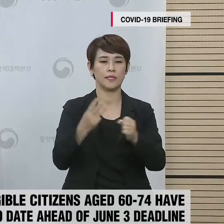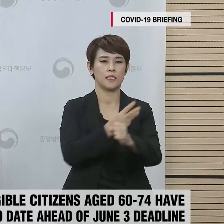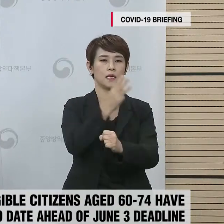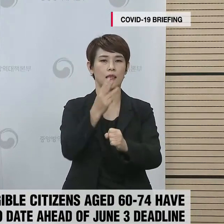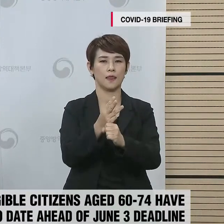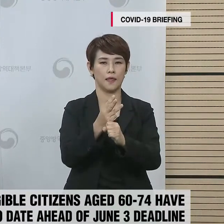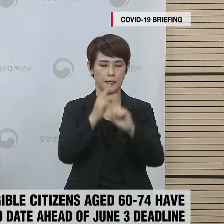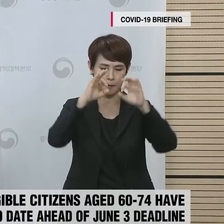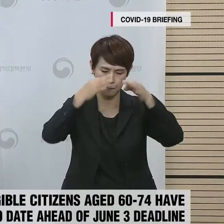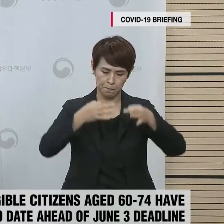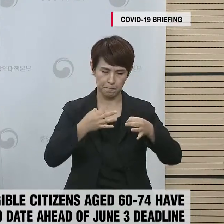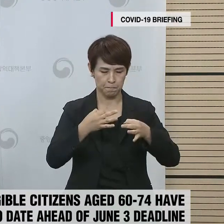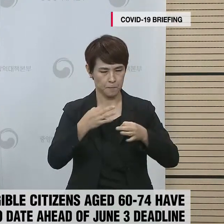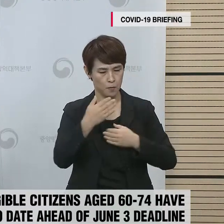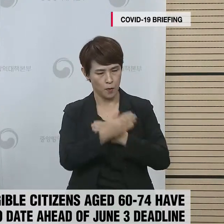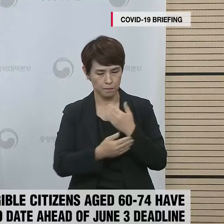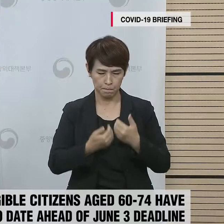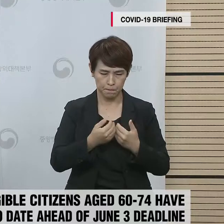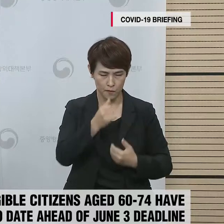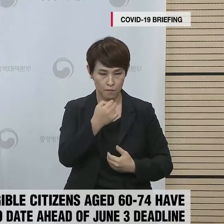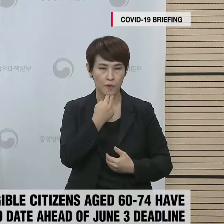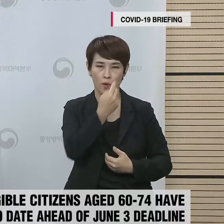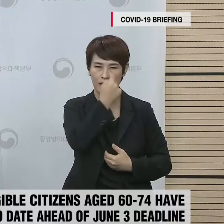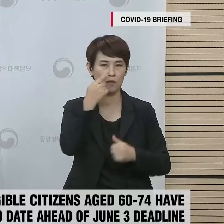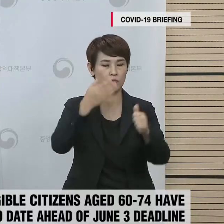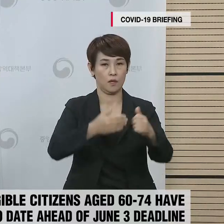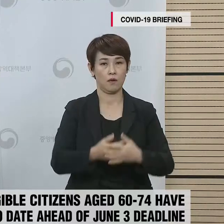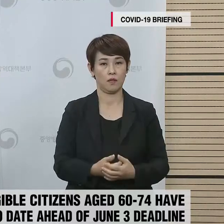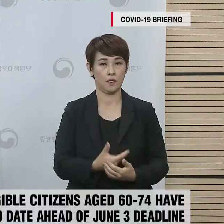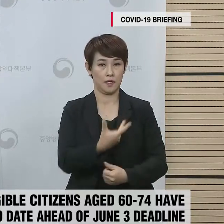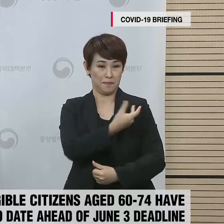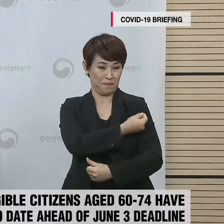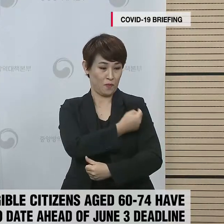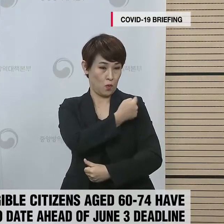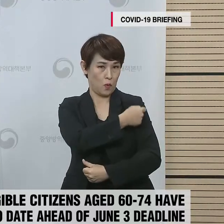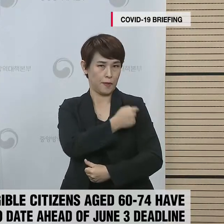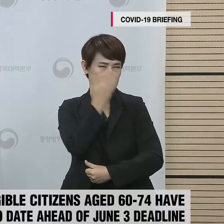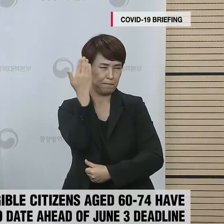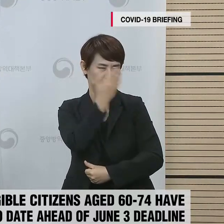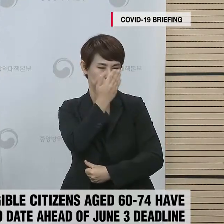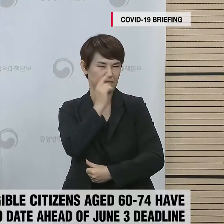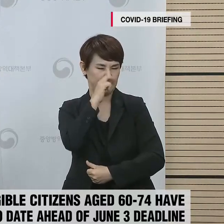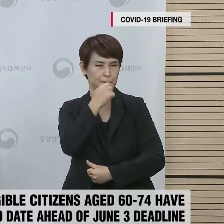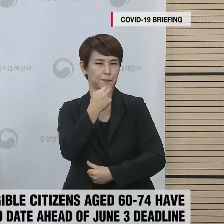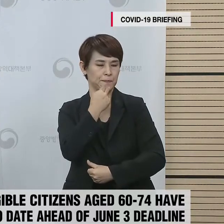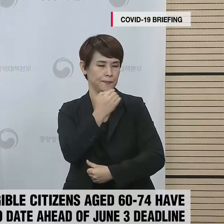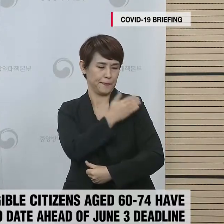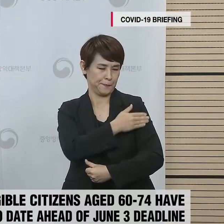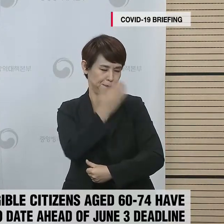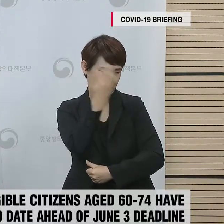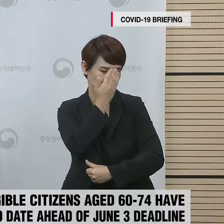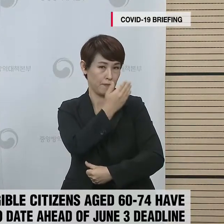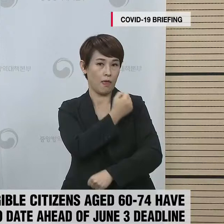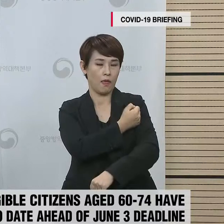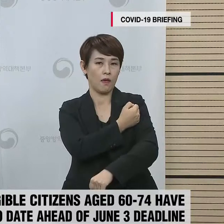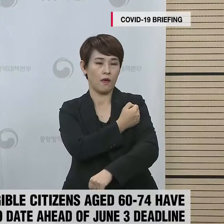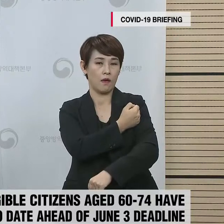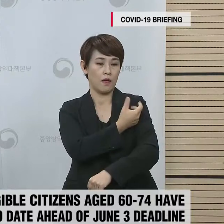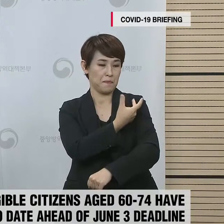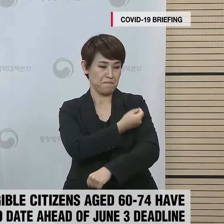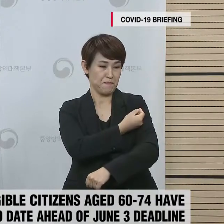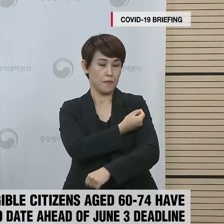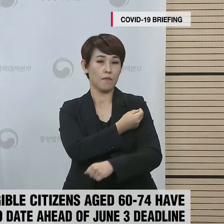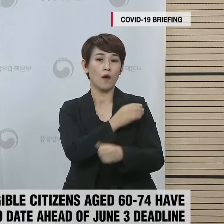you to return home and monitor your conditions for the next 3 hours as well. And it is very important that you need to keep the injected